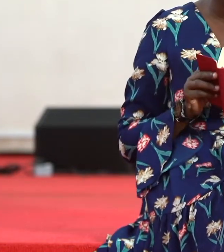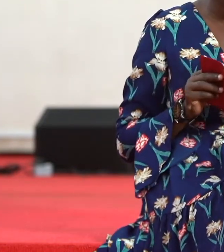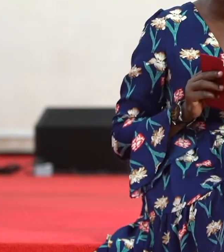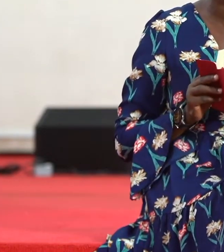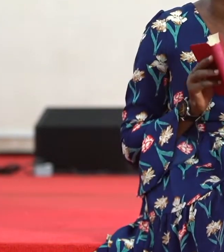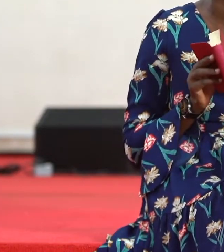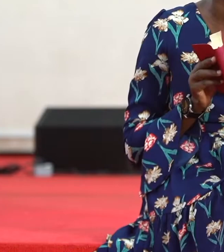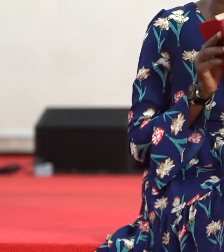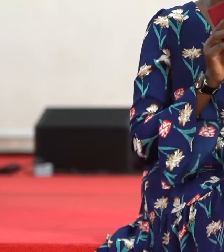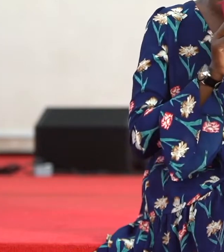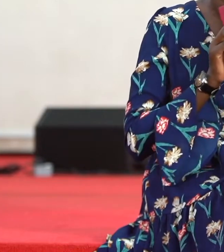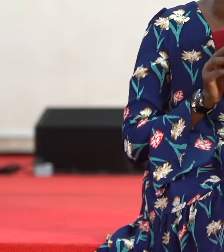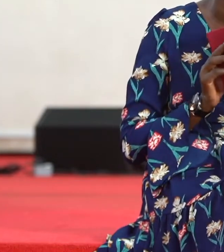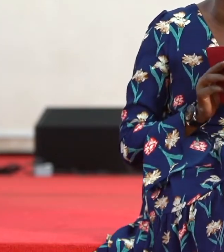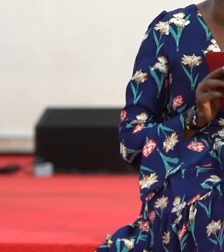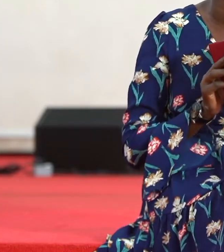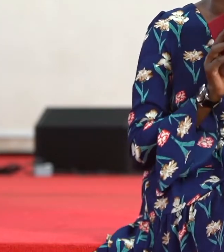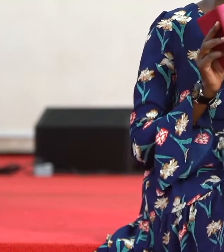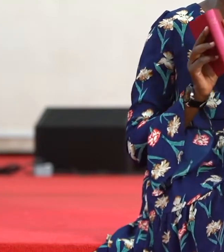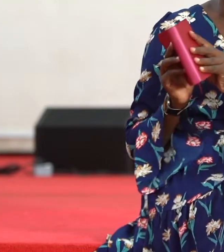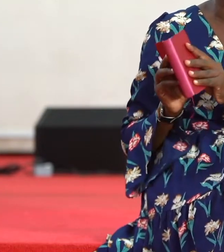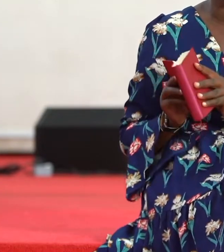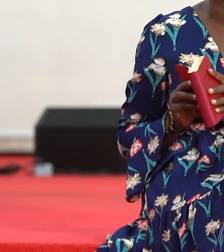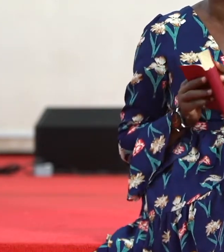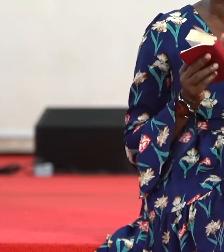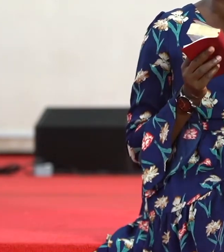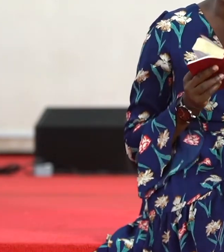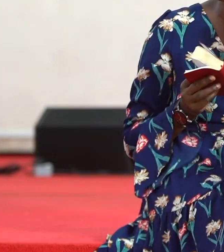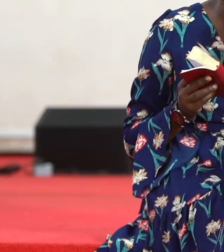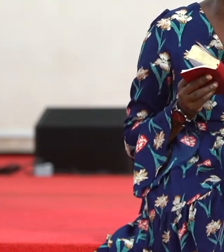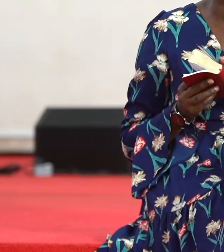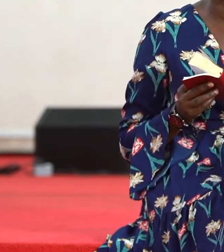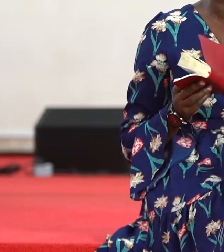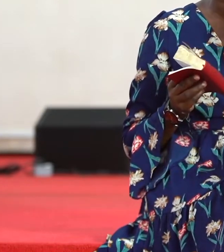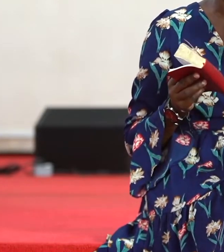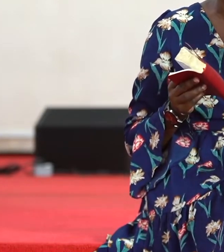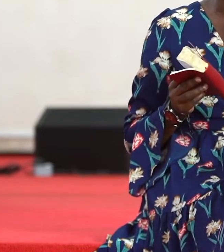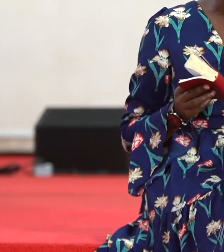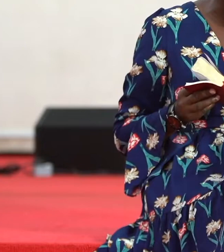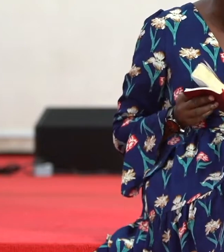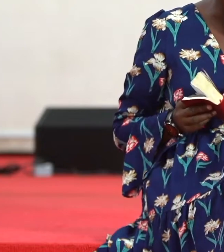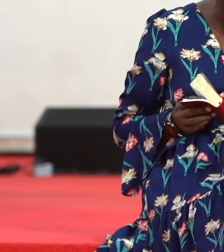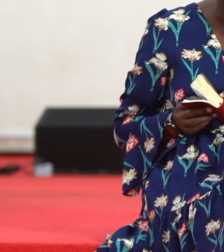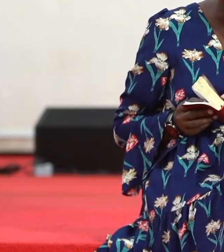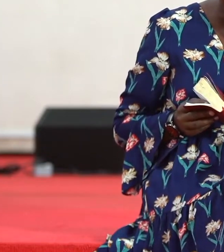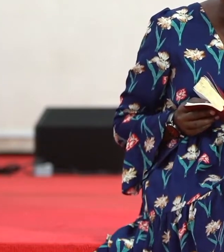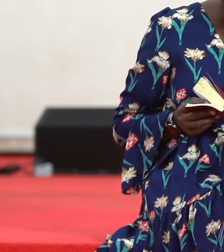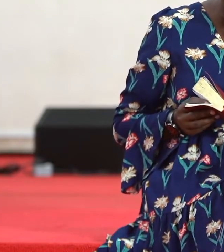Word of God. You're able to read the plan of God concerning your life. And that in itself, it's a blessing to